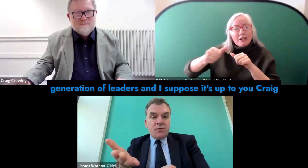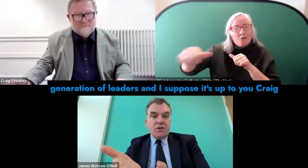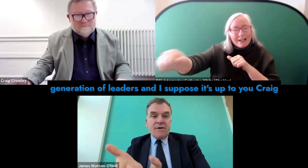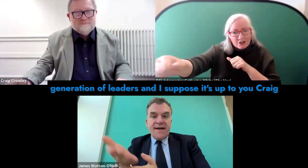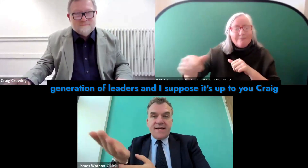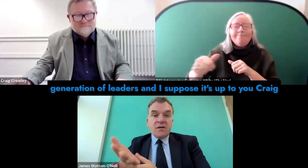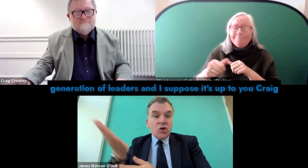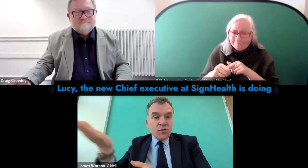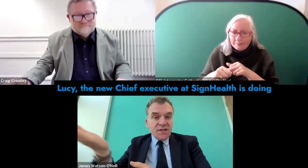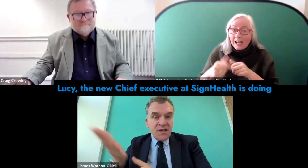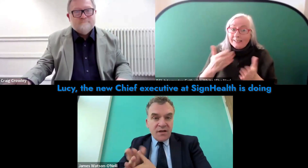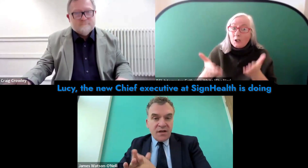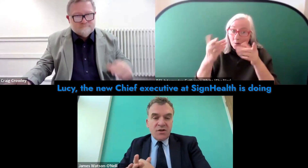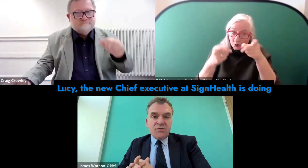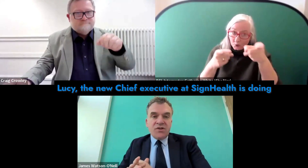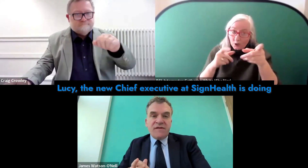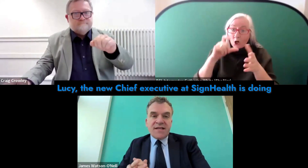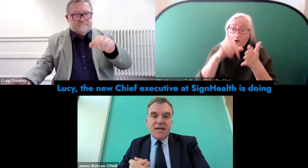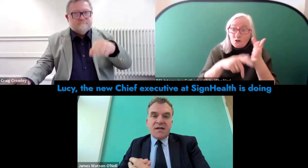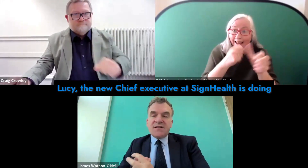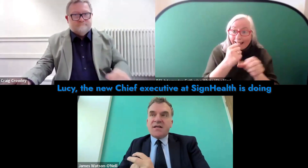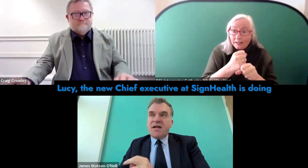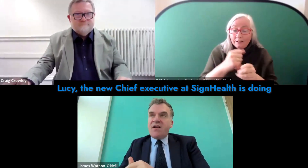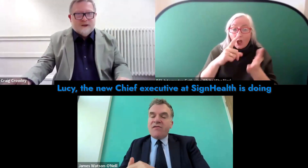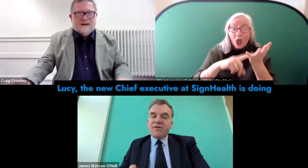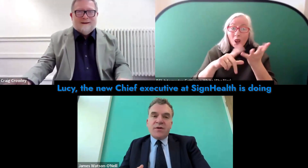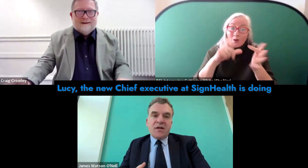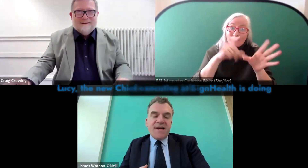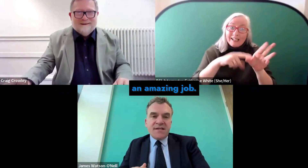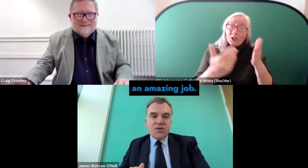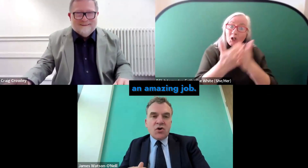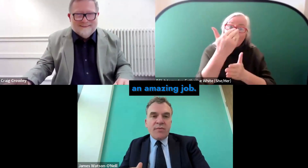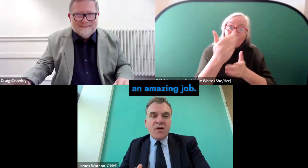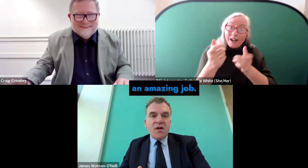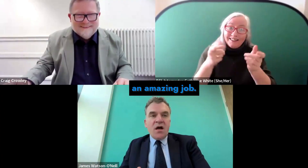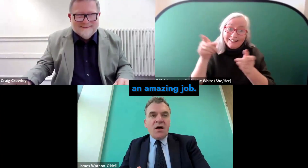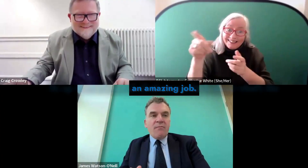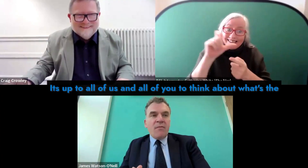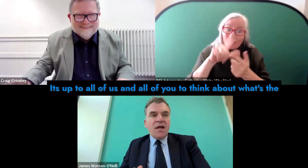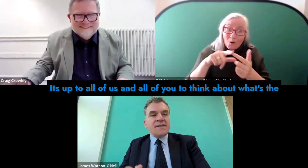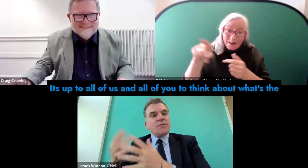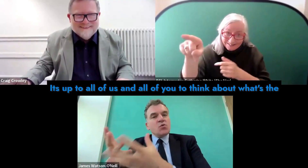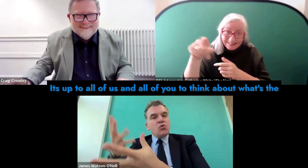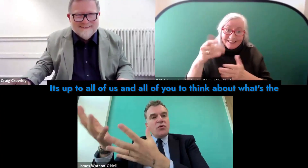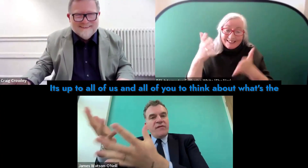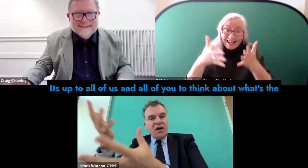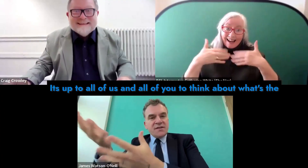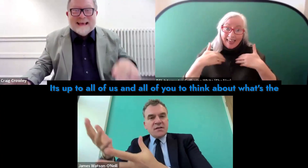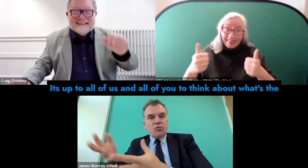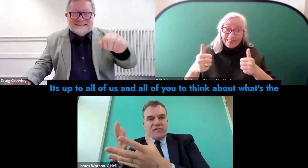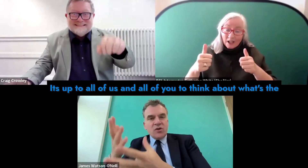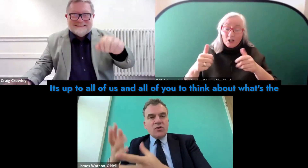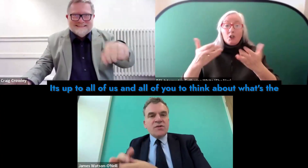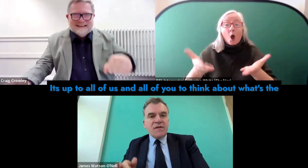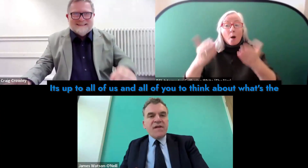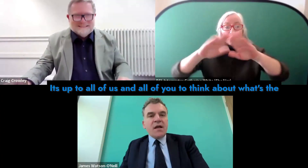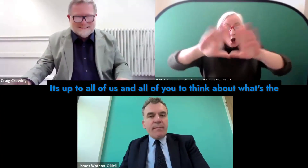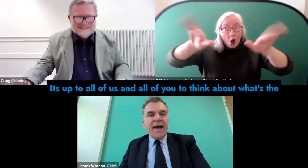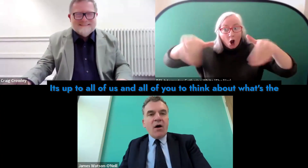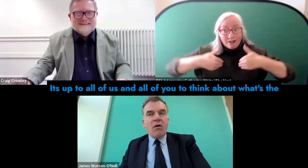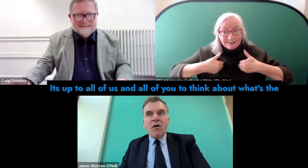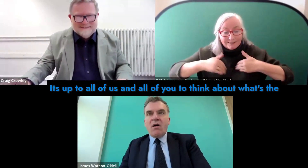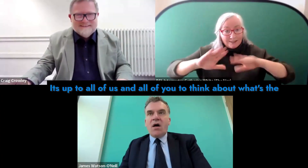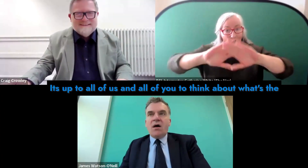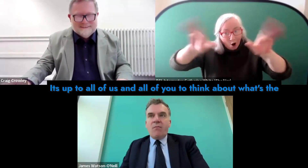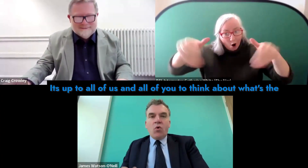up to Craig, Lucy, the new chief exec at Sign Health, is doing an amazing job. It's up to all of us, all of you, to